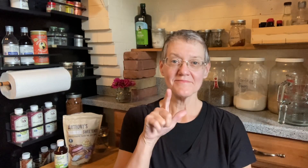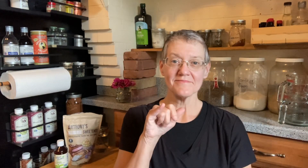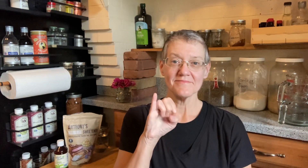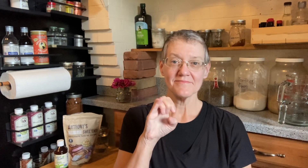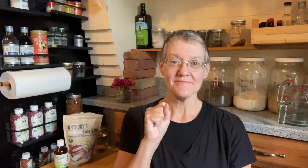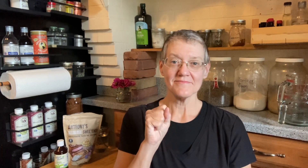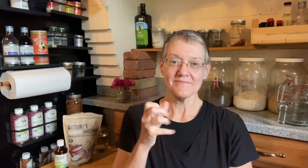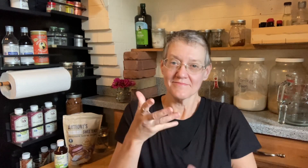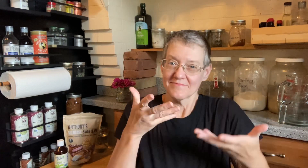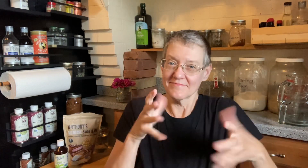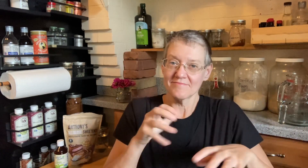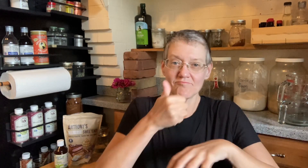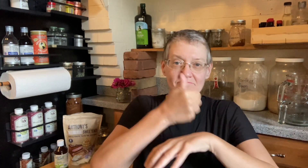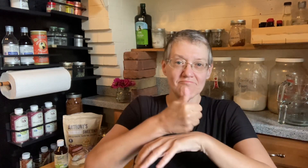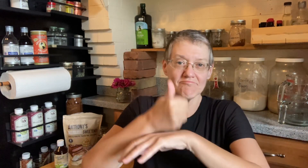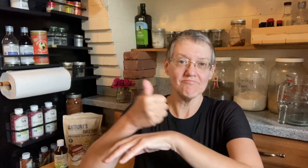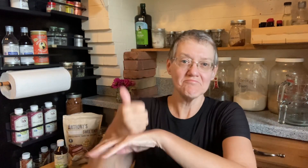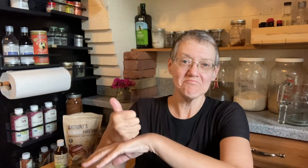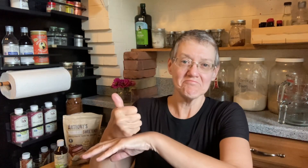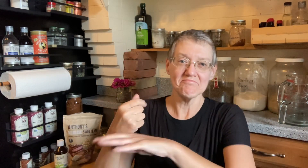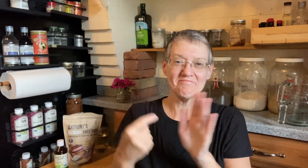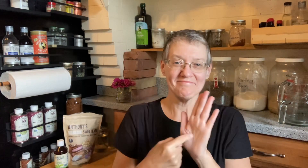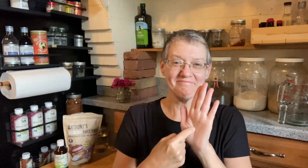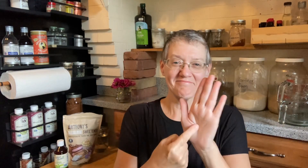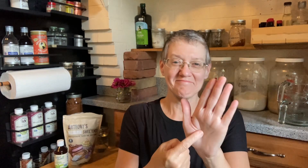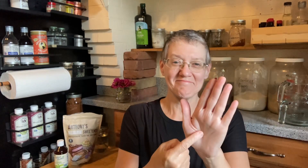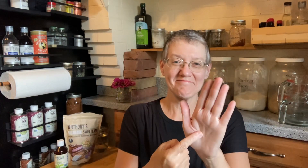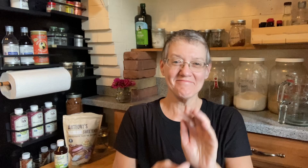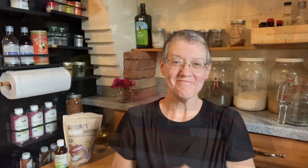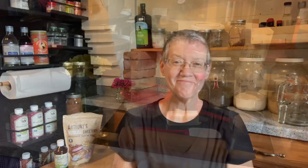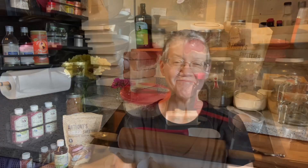I've already set up the supplies. Let me show you.